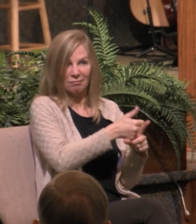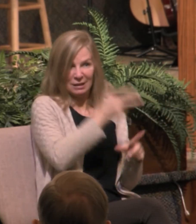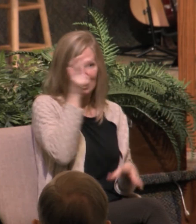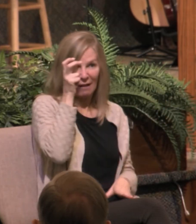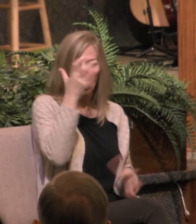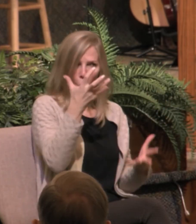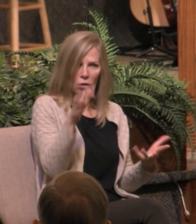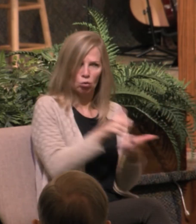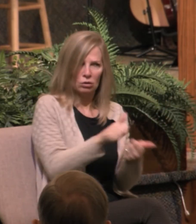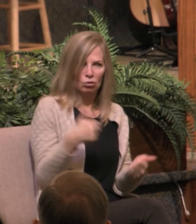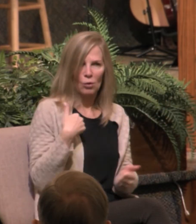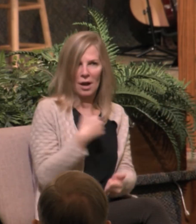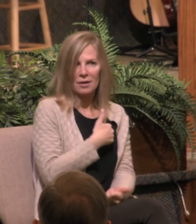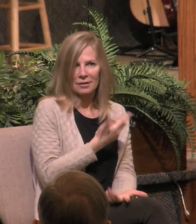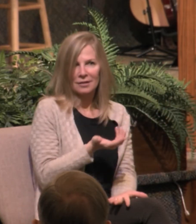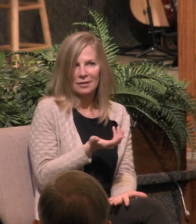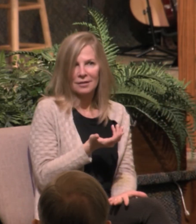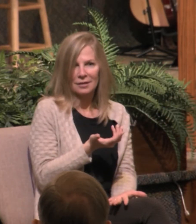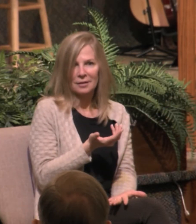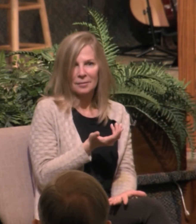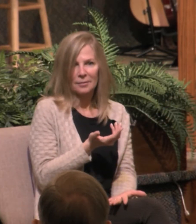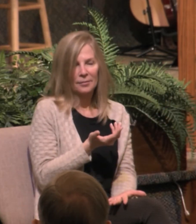us.